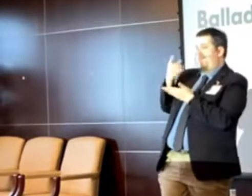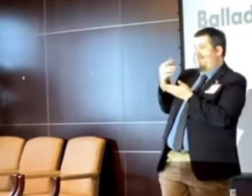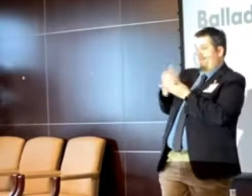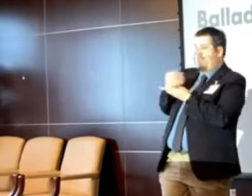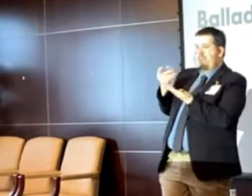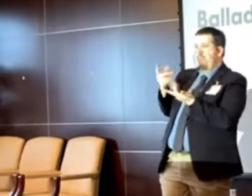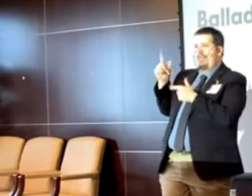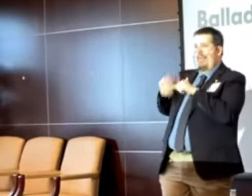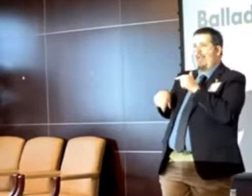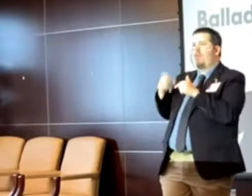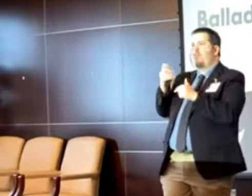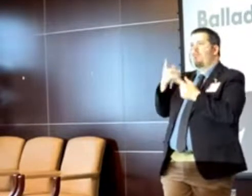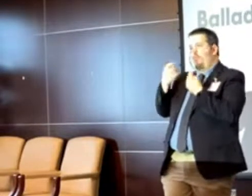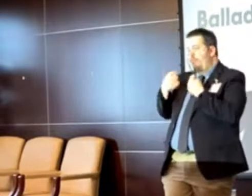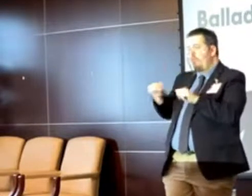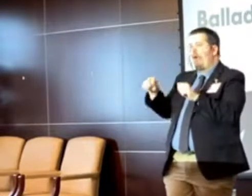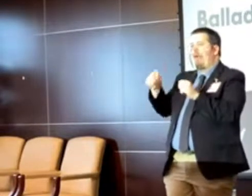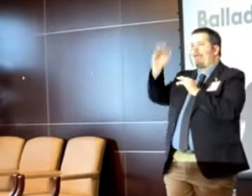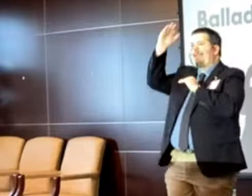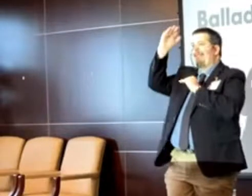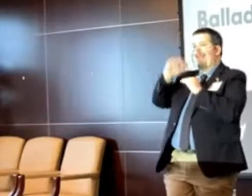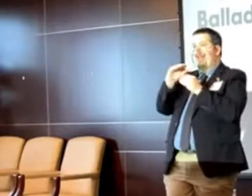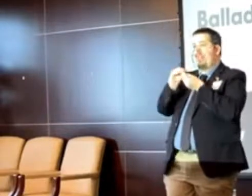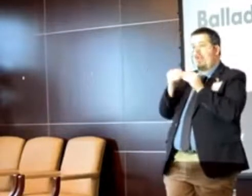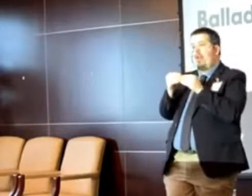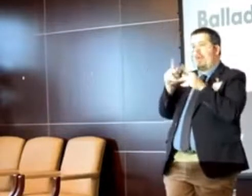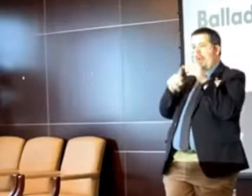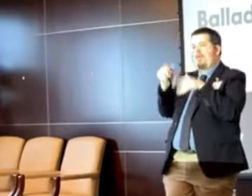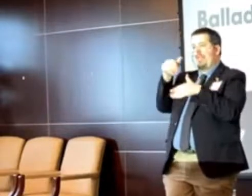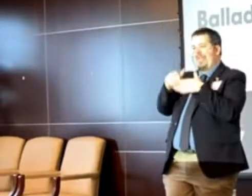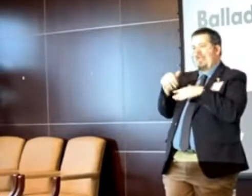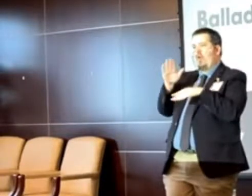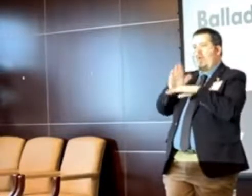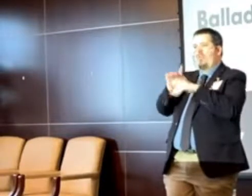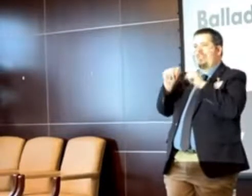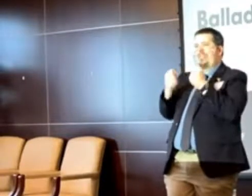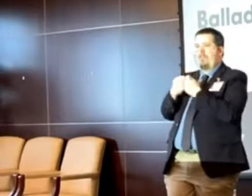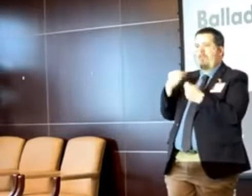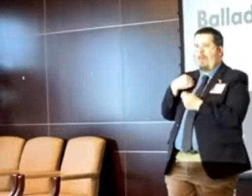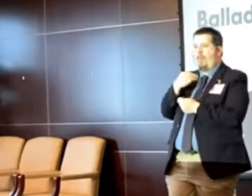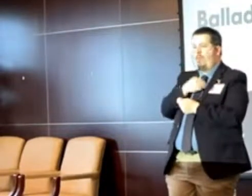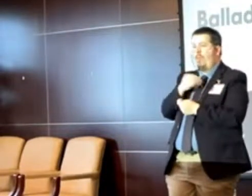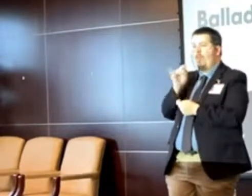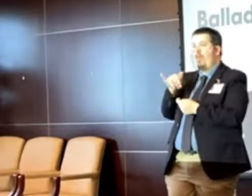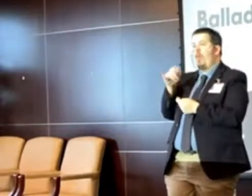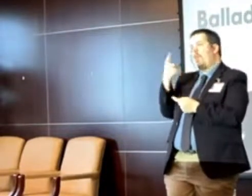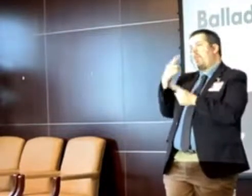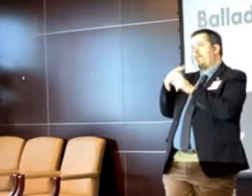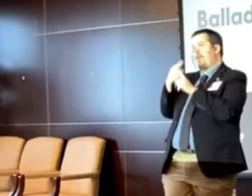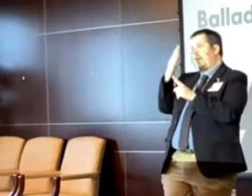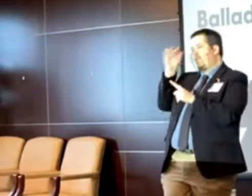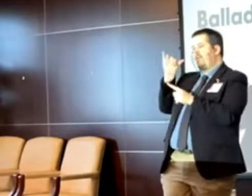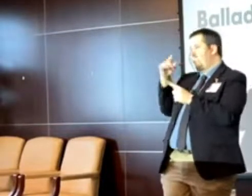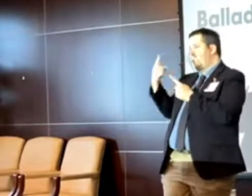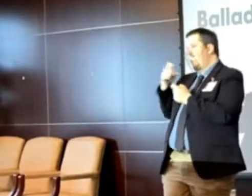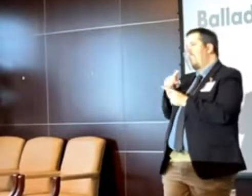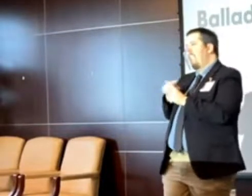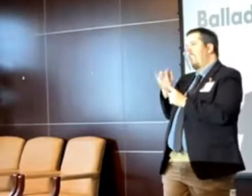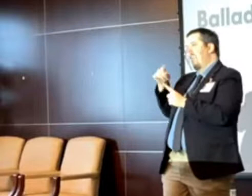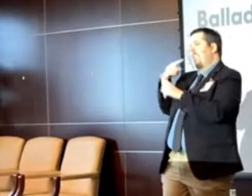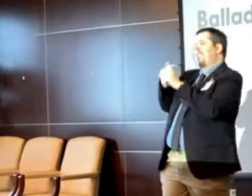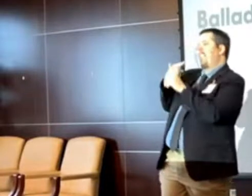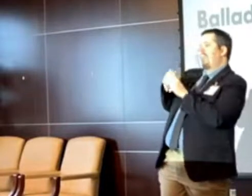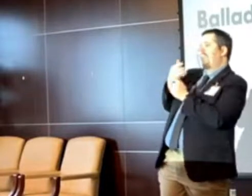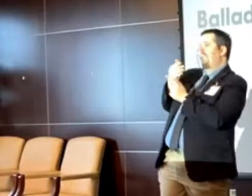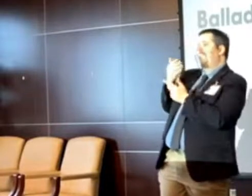we're doing to try to help reduce the load on our team members. But that was a little bit of a bright spot. I know that wasn't your question, but it was a little bit of a